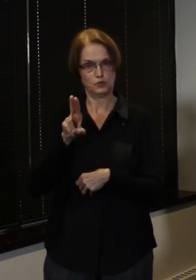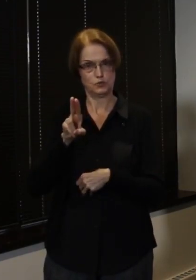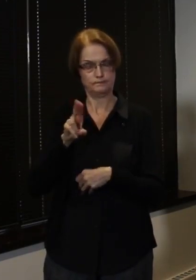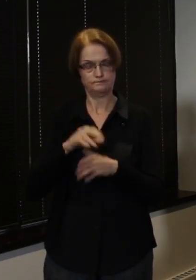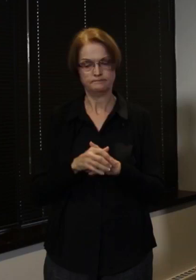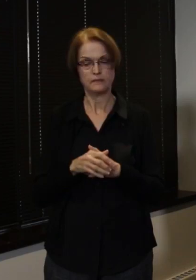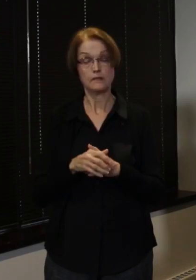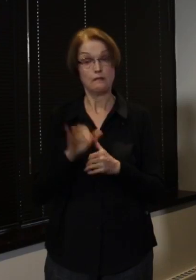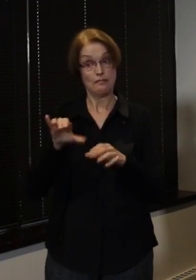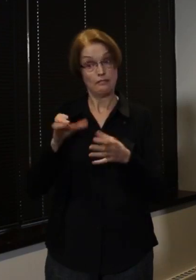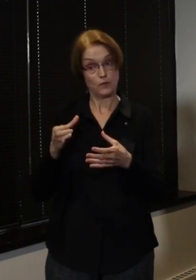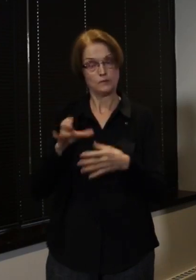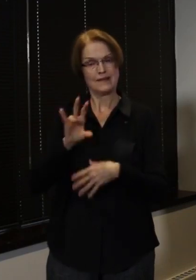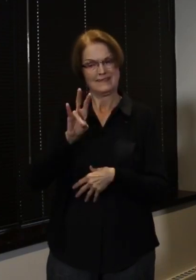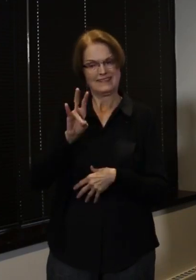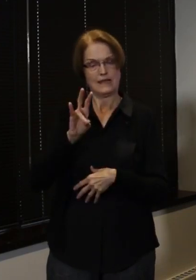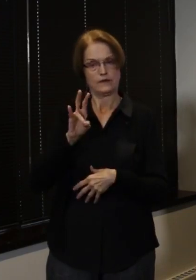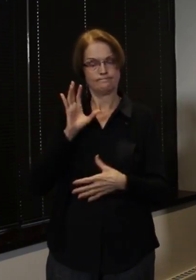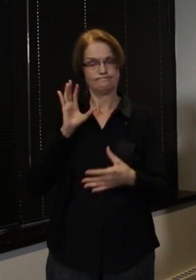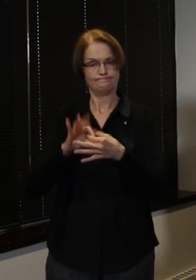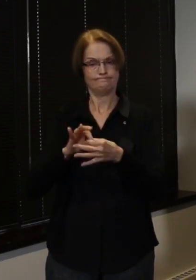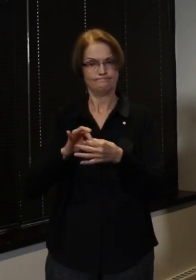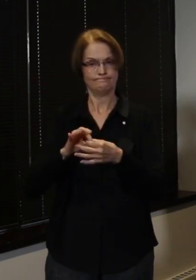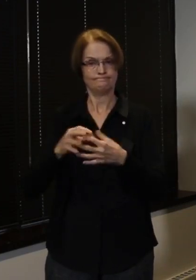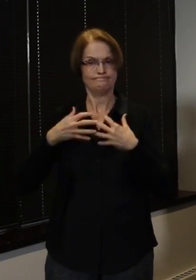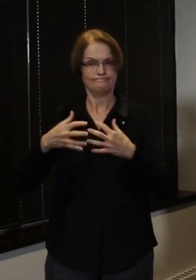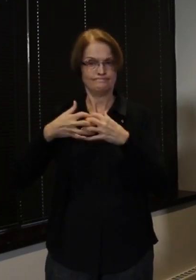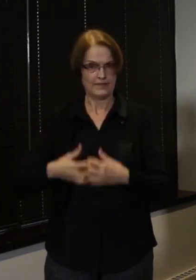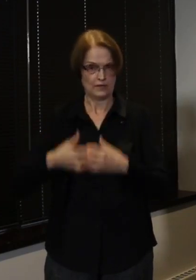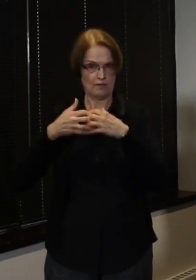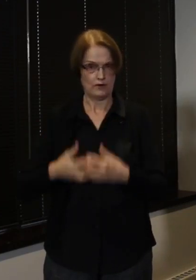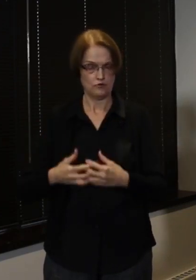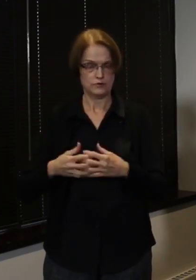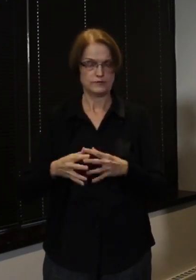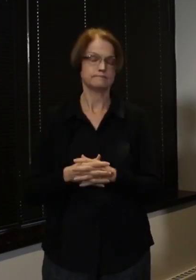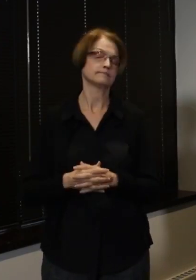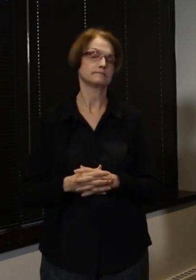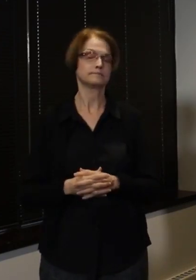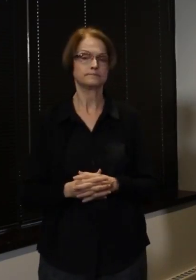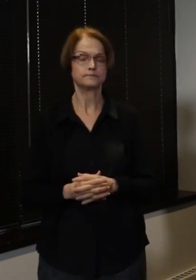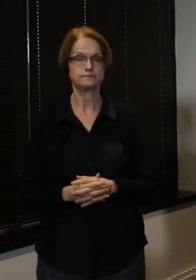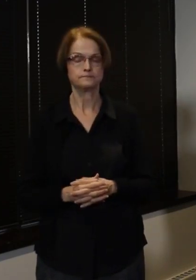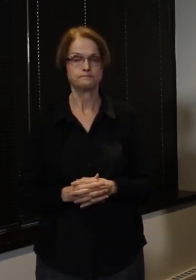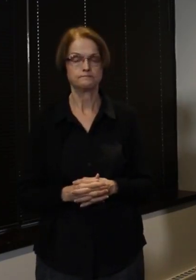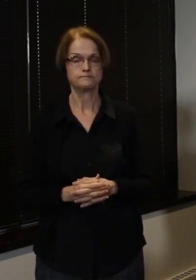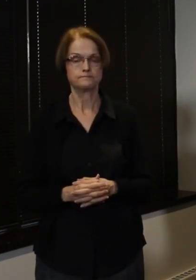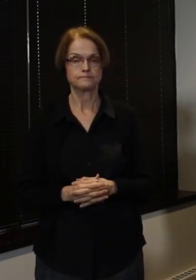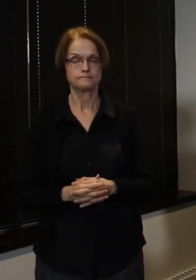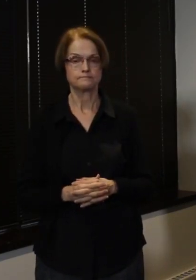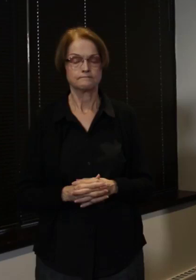unit, and we have 7 suspected COVID patients on ventilators today.